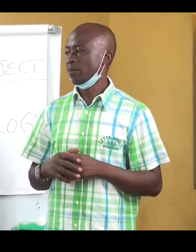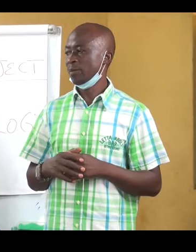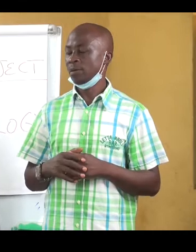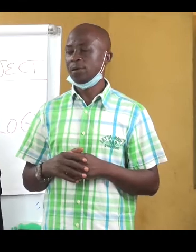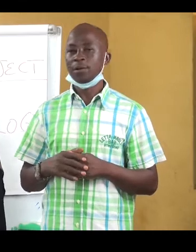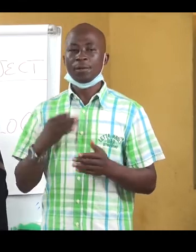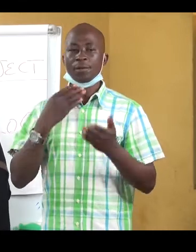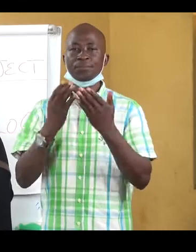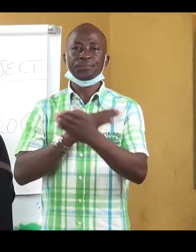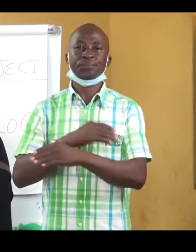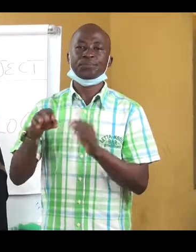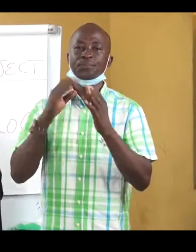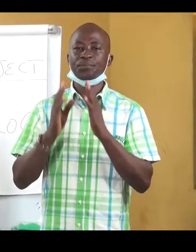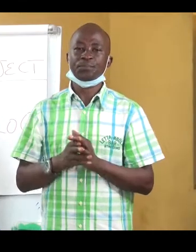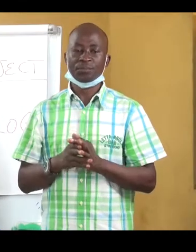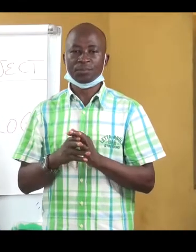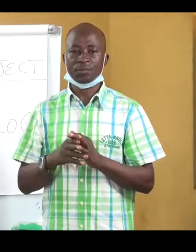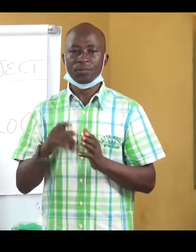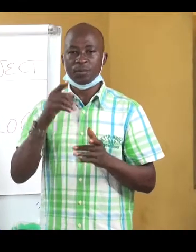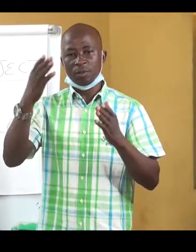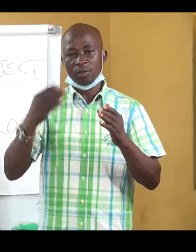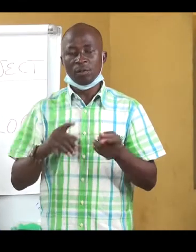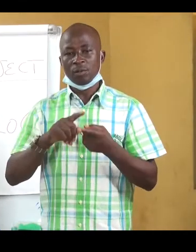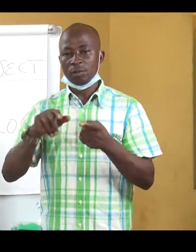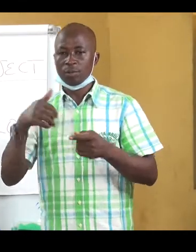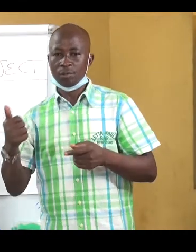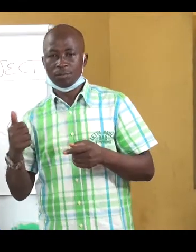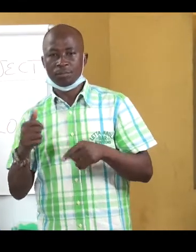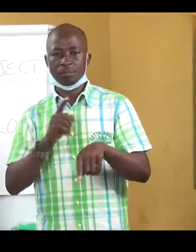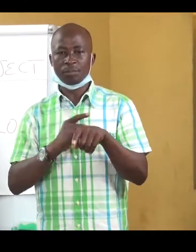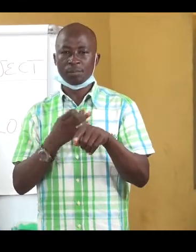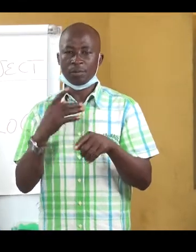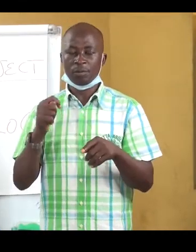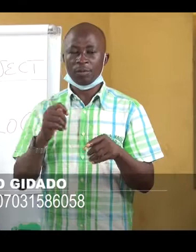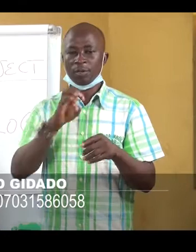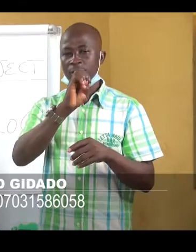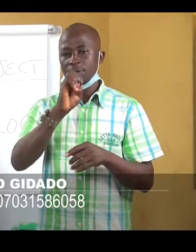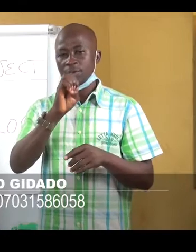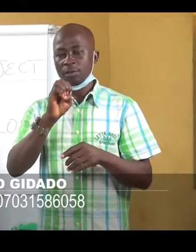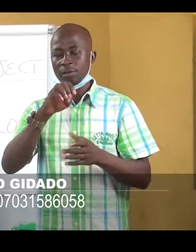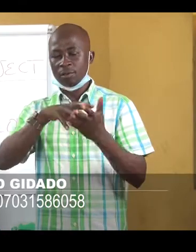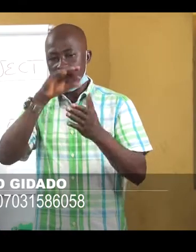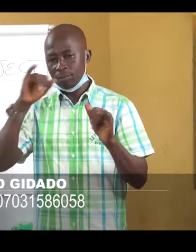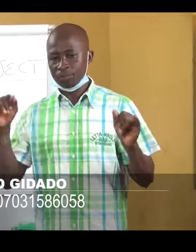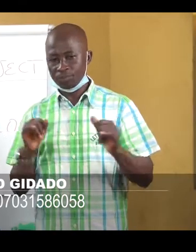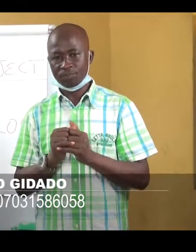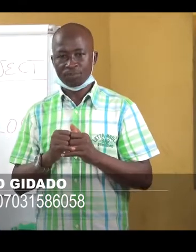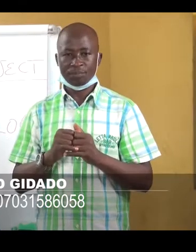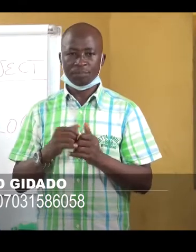Good day, students. You are welcome to another segment of the e-learning. My name is